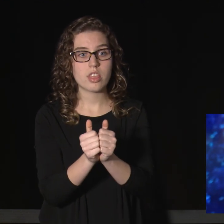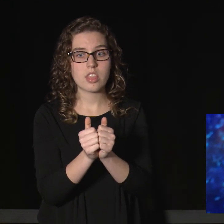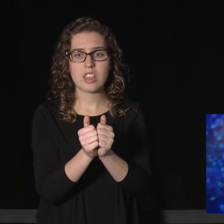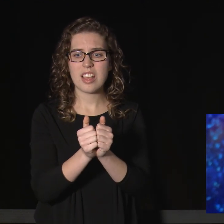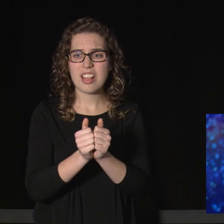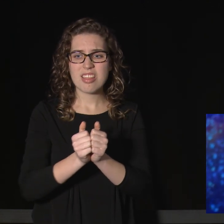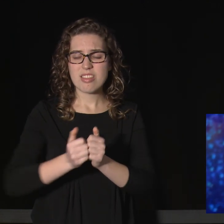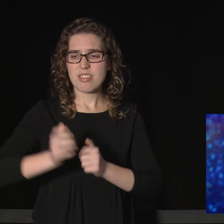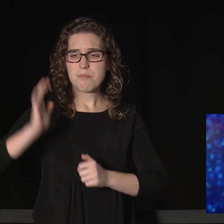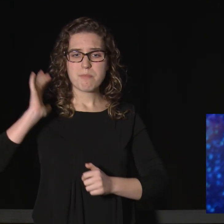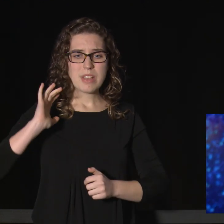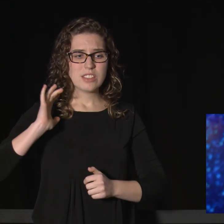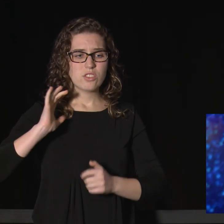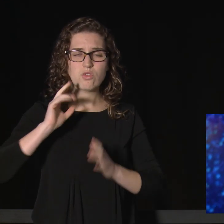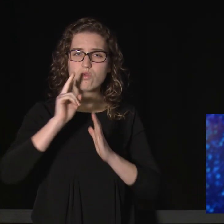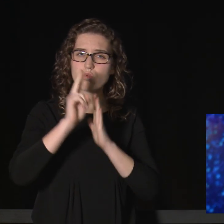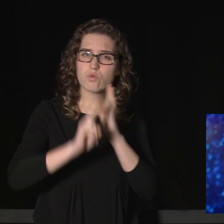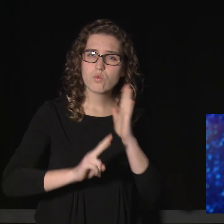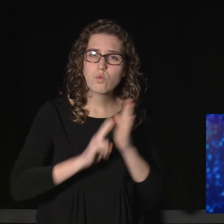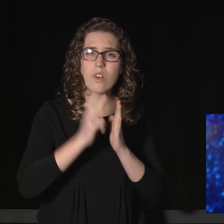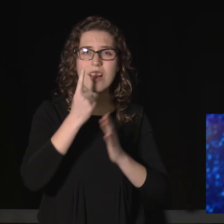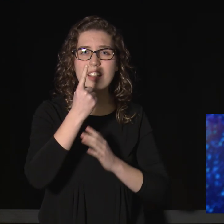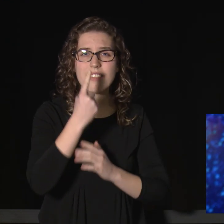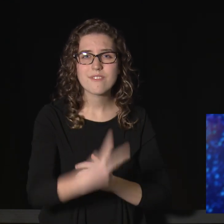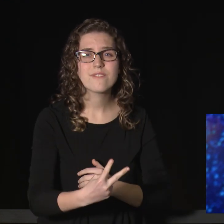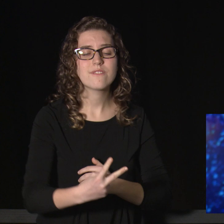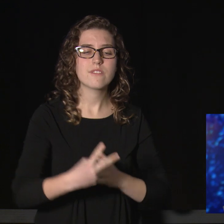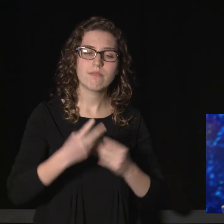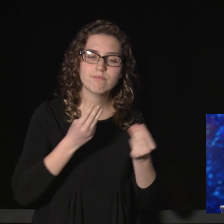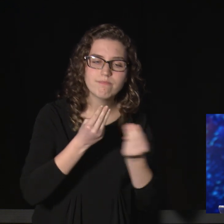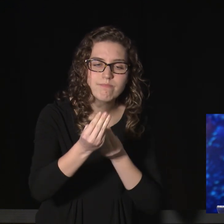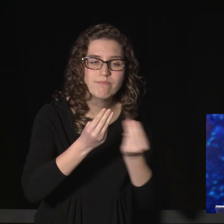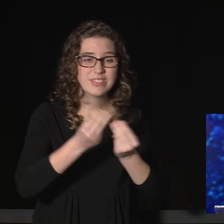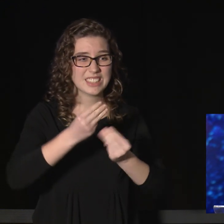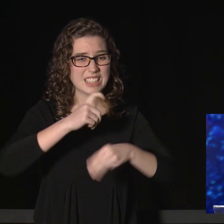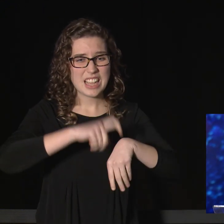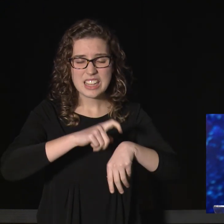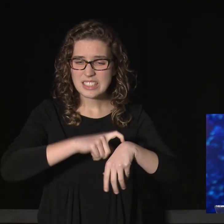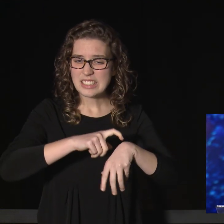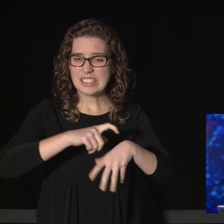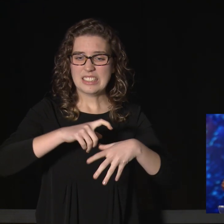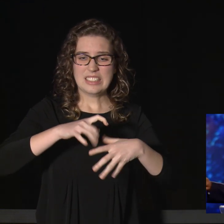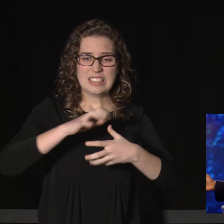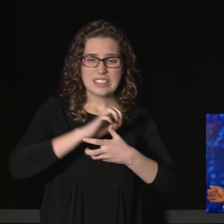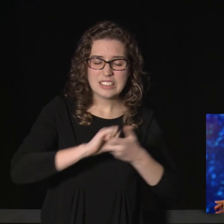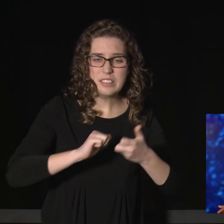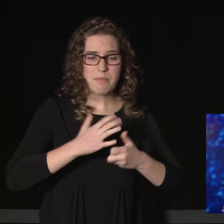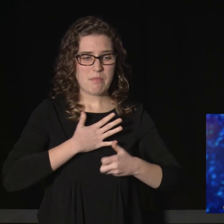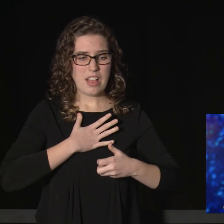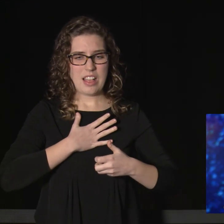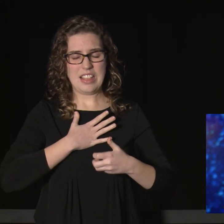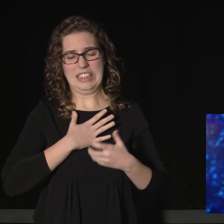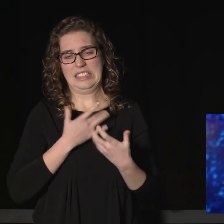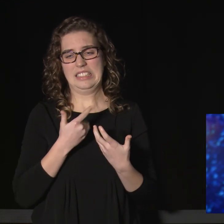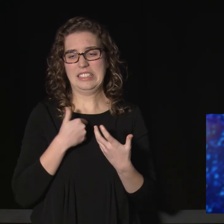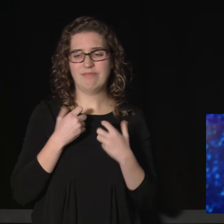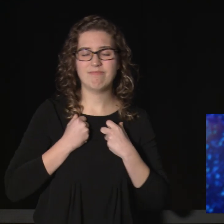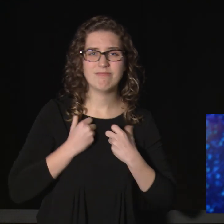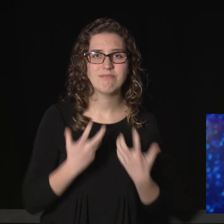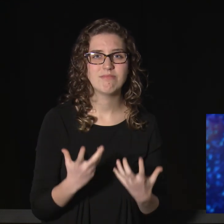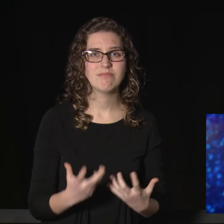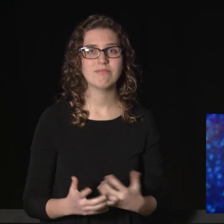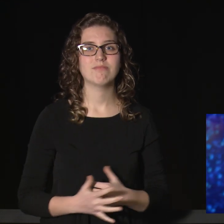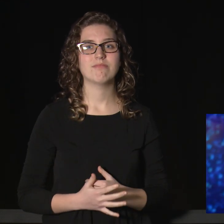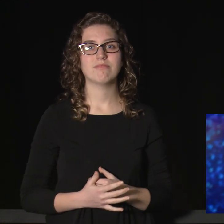last 2.5 hours ministering to them in a time of crisis, and my balloon is deflated.